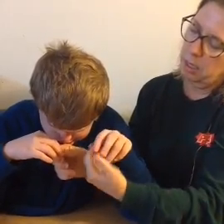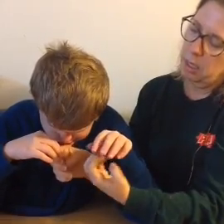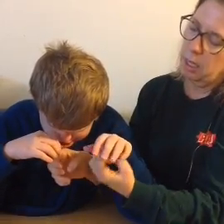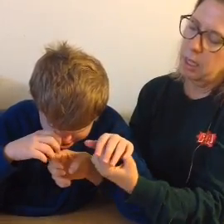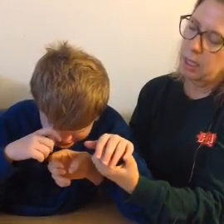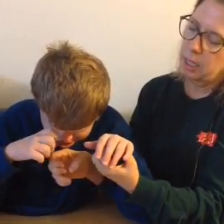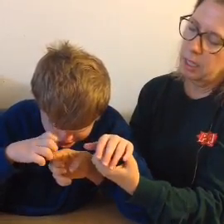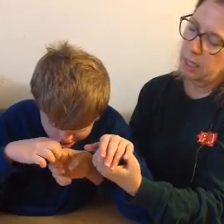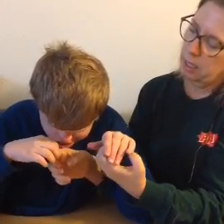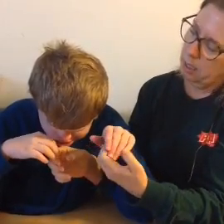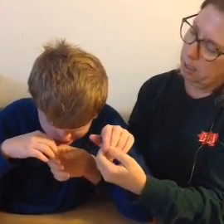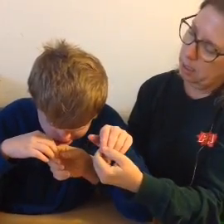E.